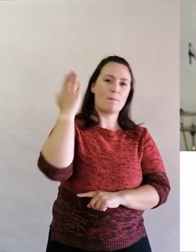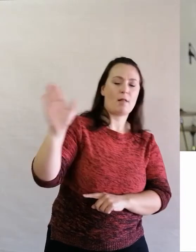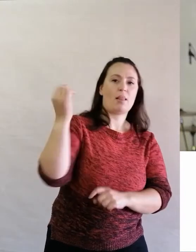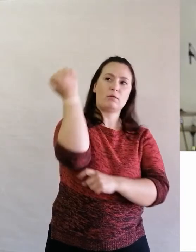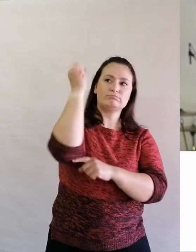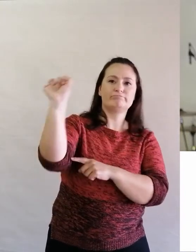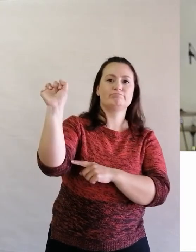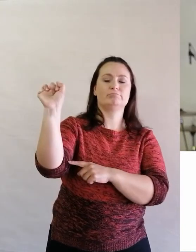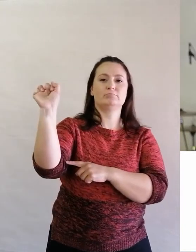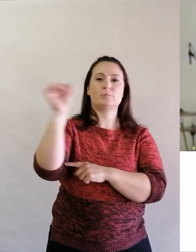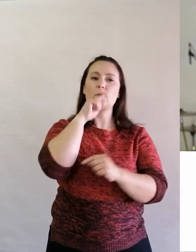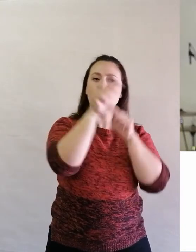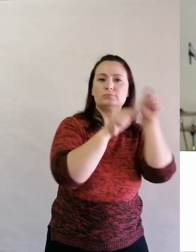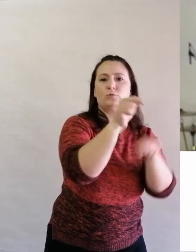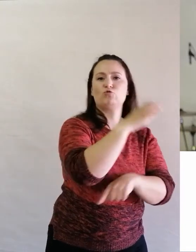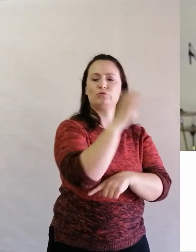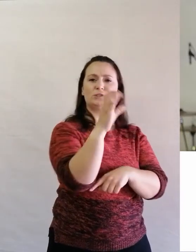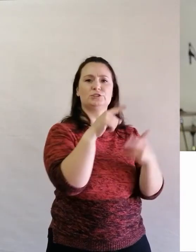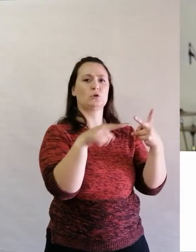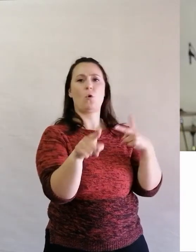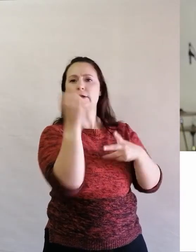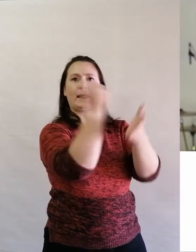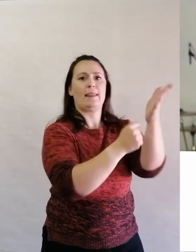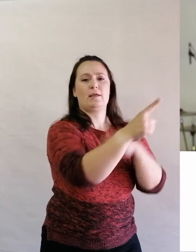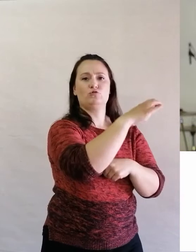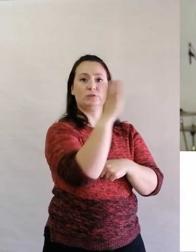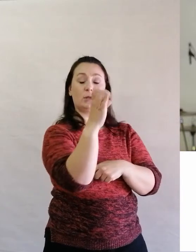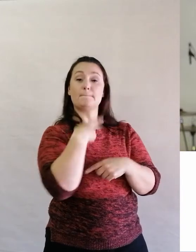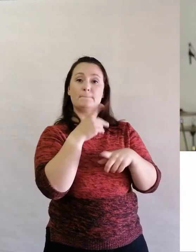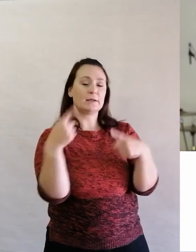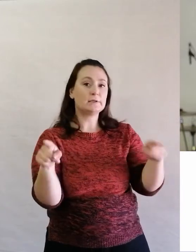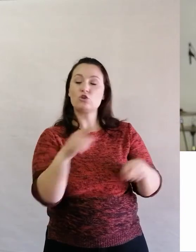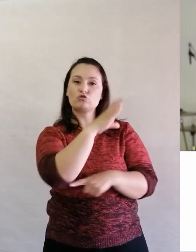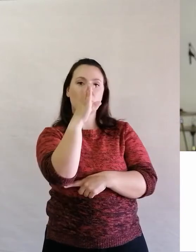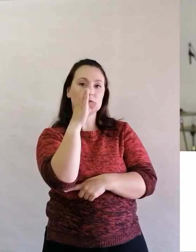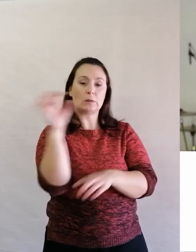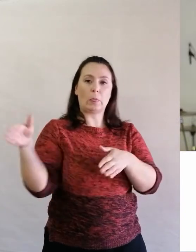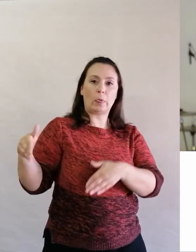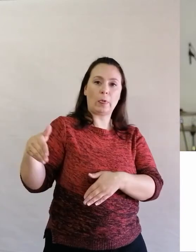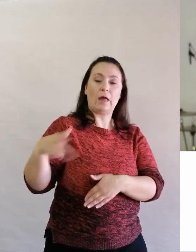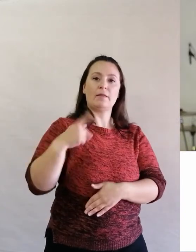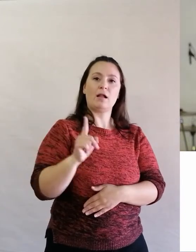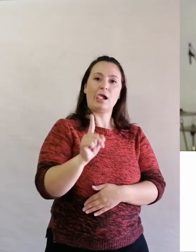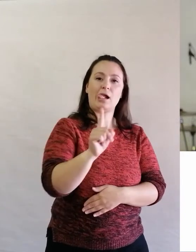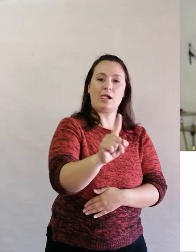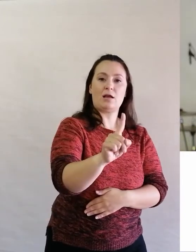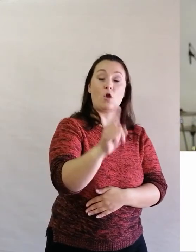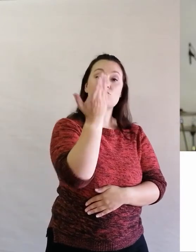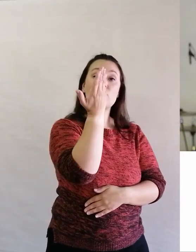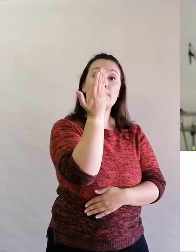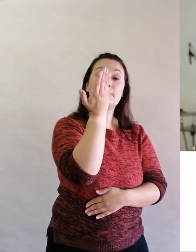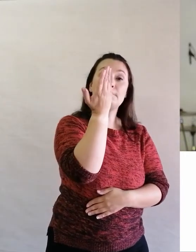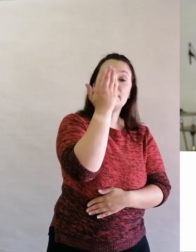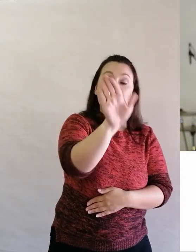were persecuting Christians or killing Christians, but without Christ, you were on a road away from God. And repentance means